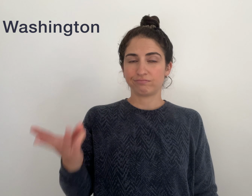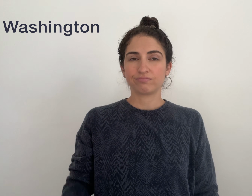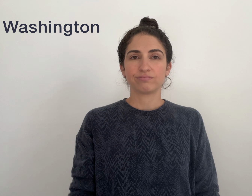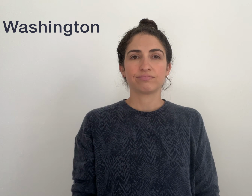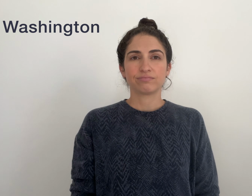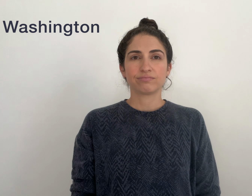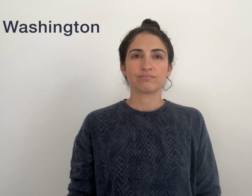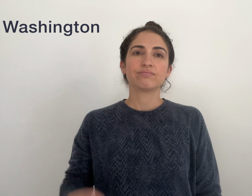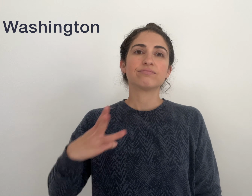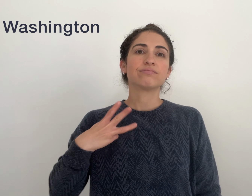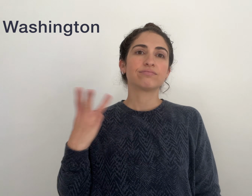Washington,